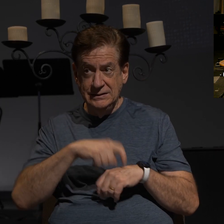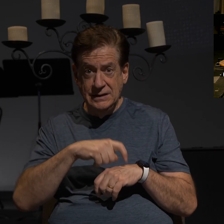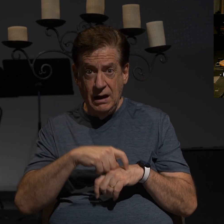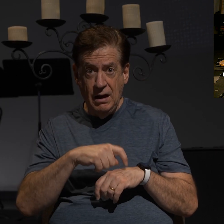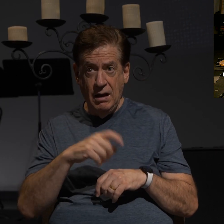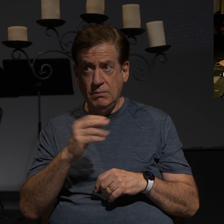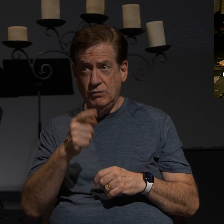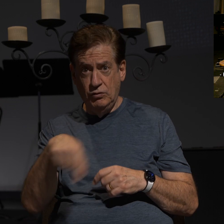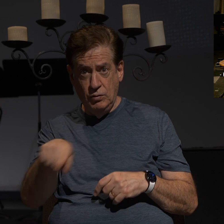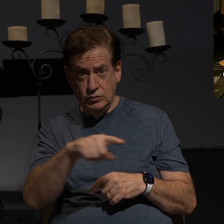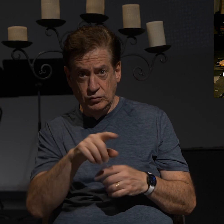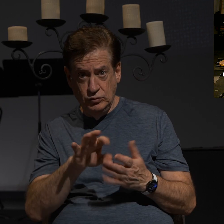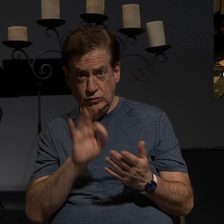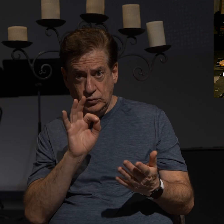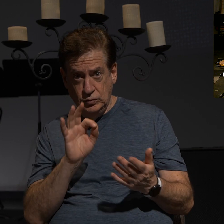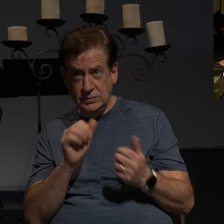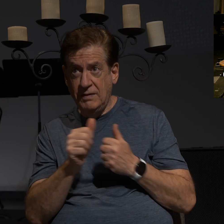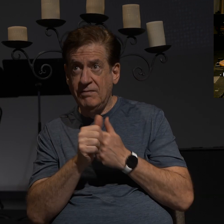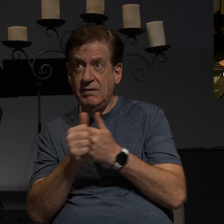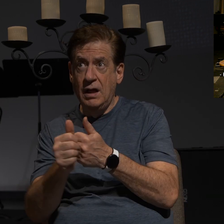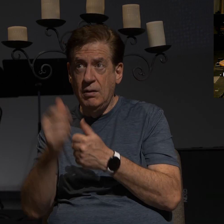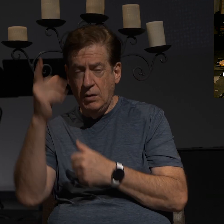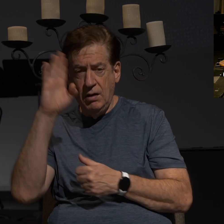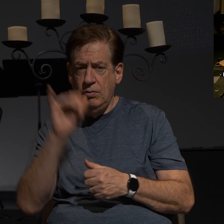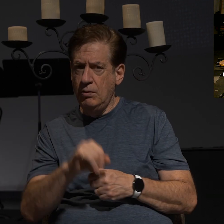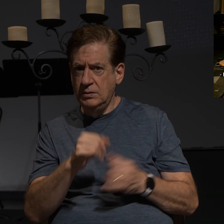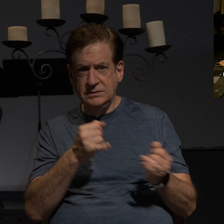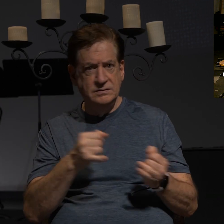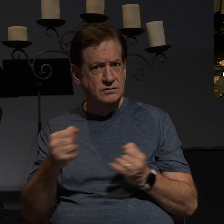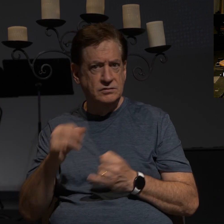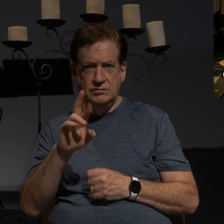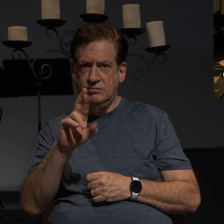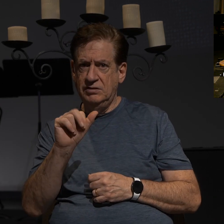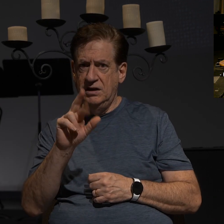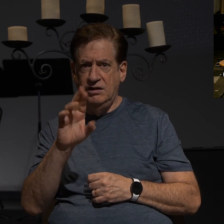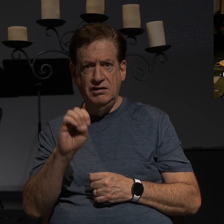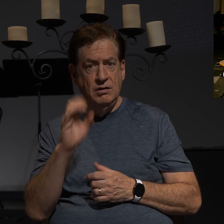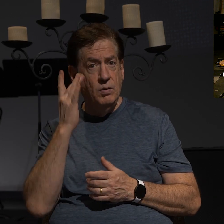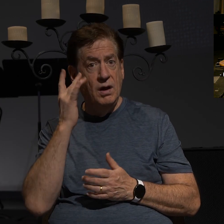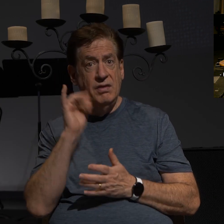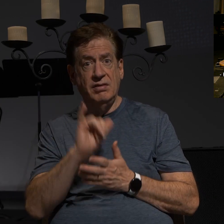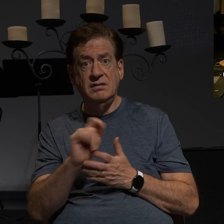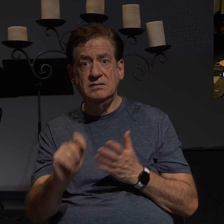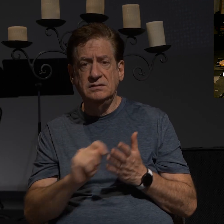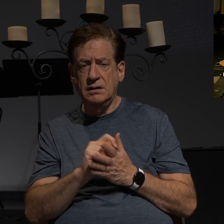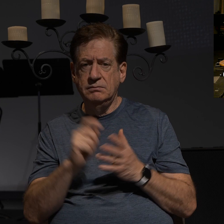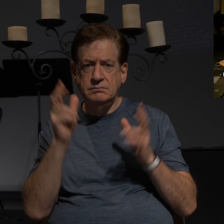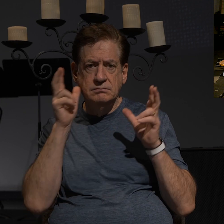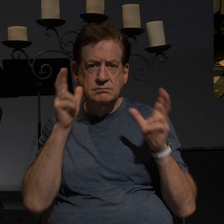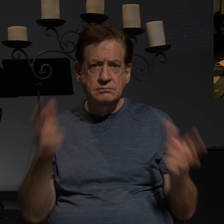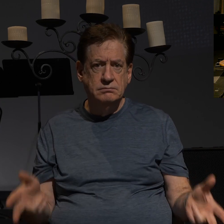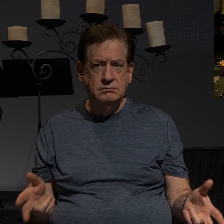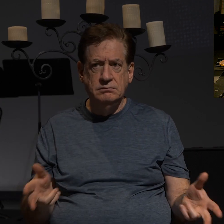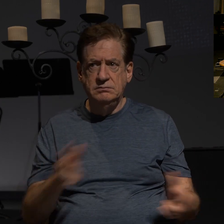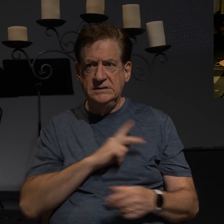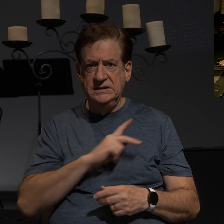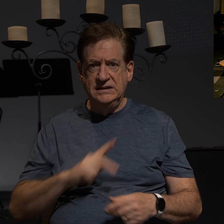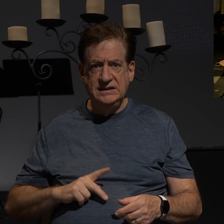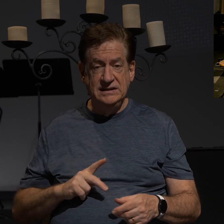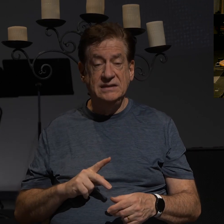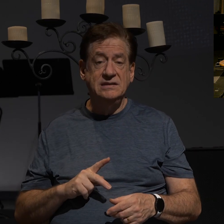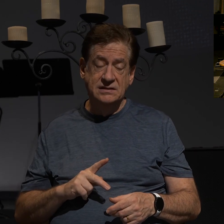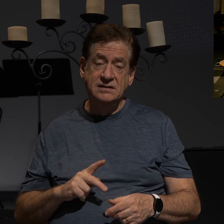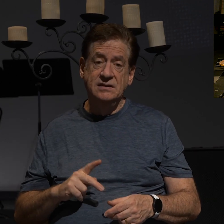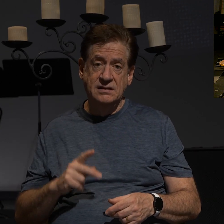follow God, and those individuals were rare. Because Hosea was living in a time where there were disobedient kings. All